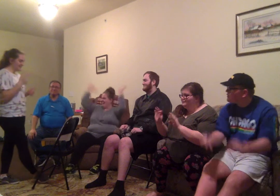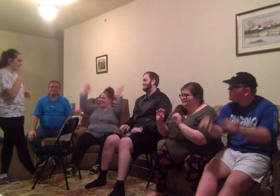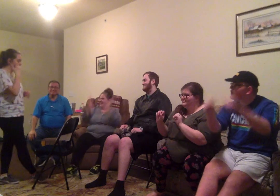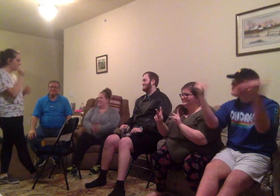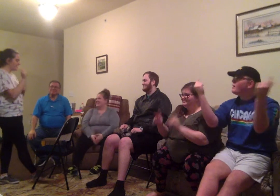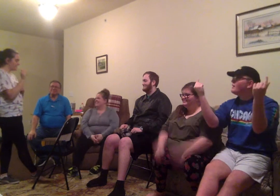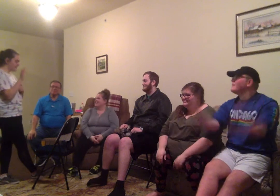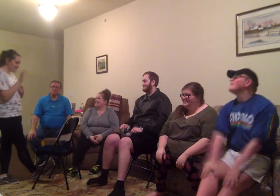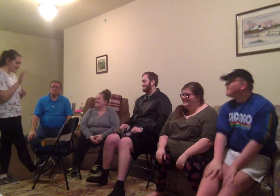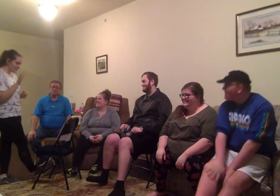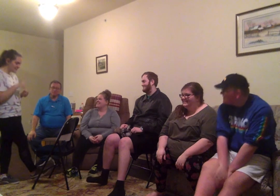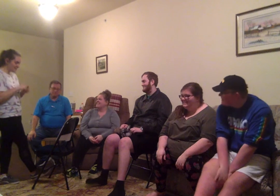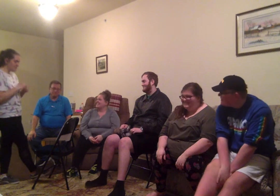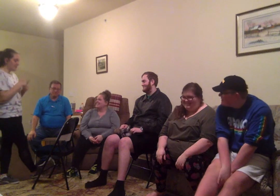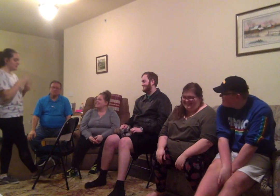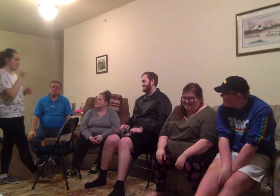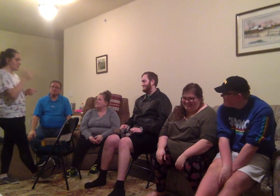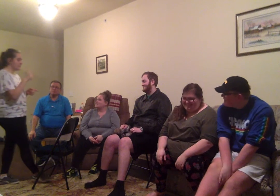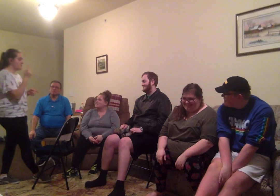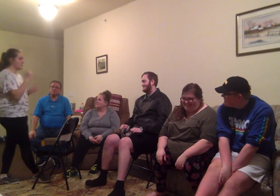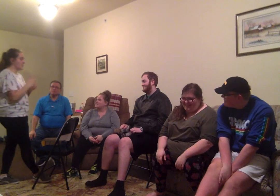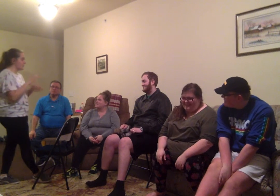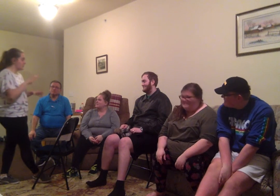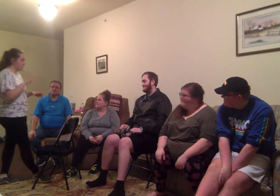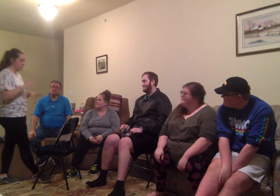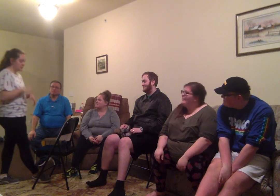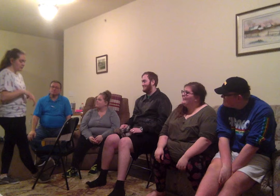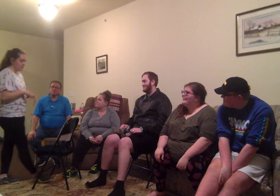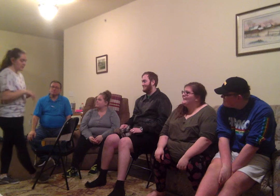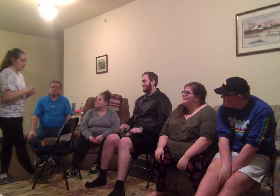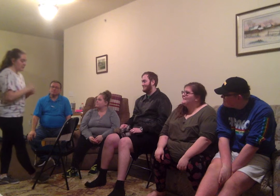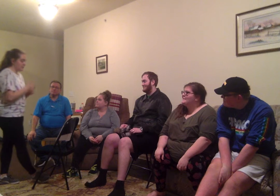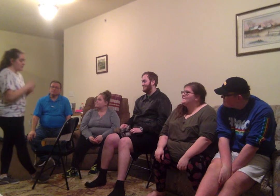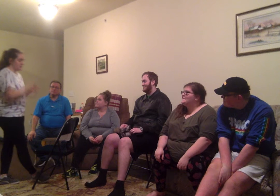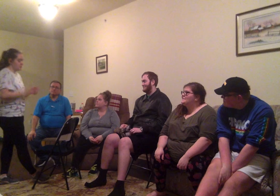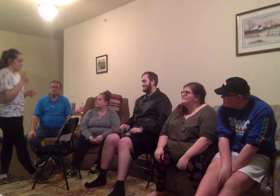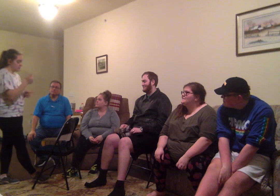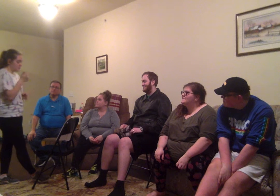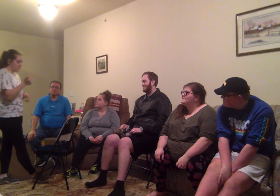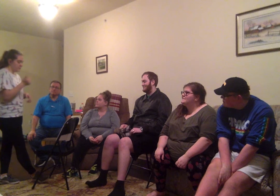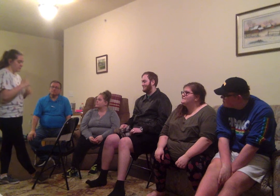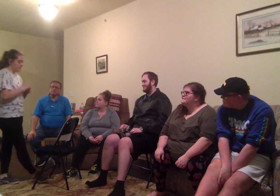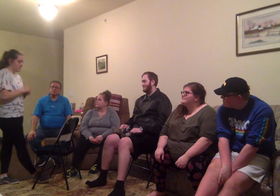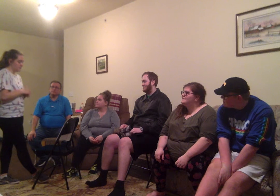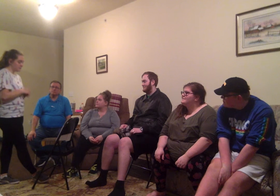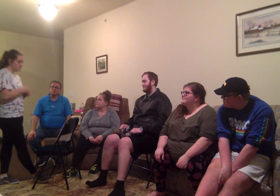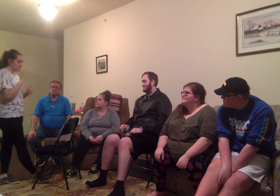Now you know the ABCs, how to ask someone how they're doing, and how to introduce yourself.